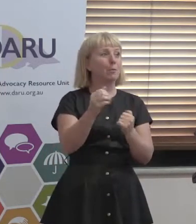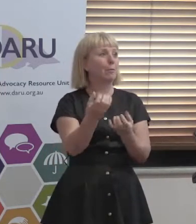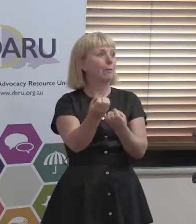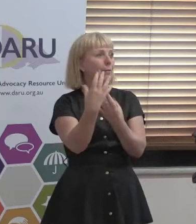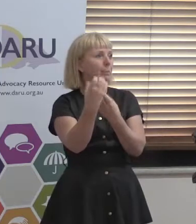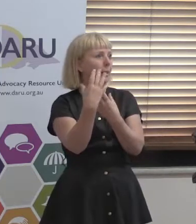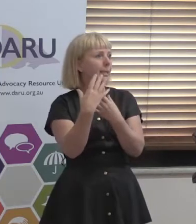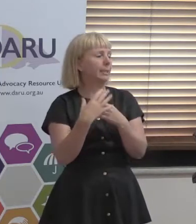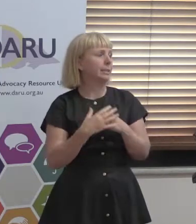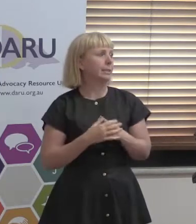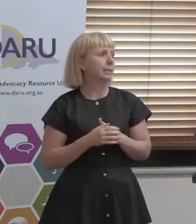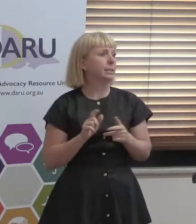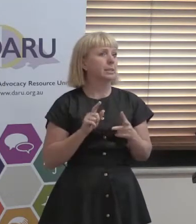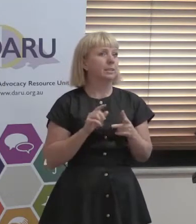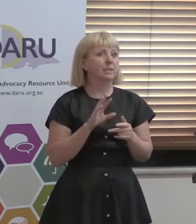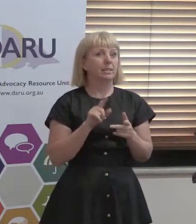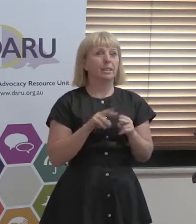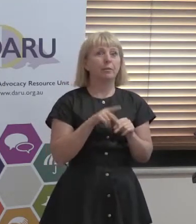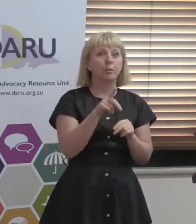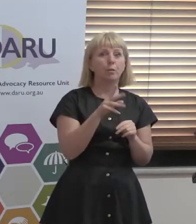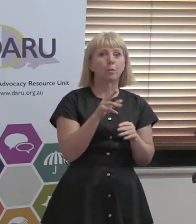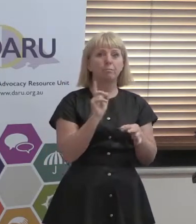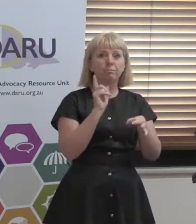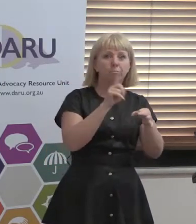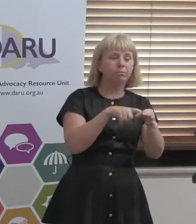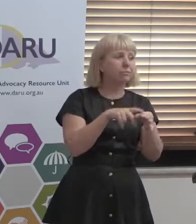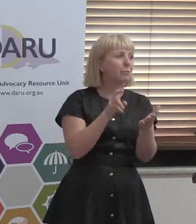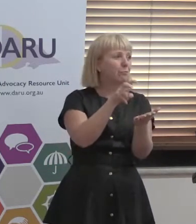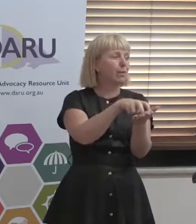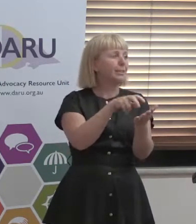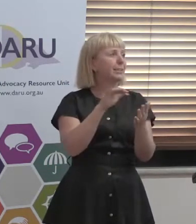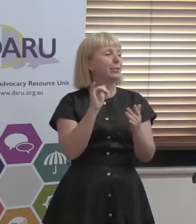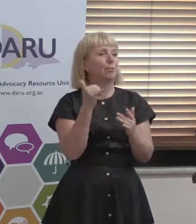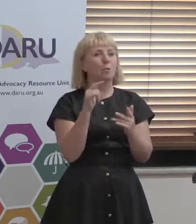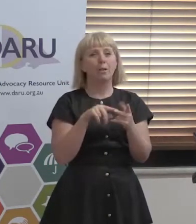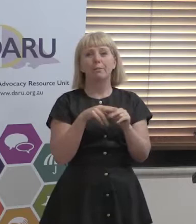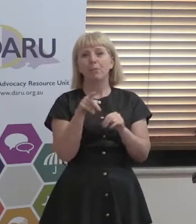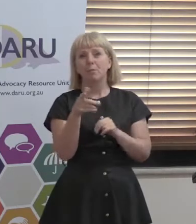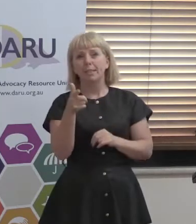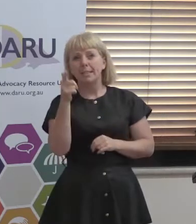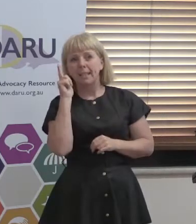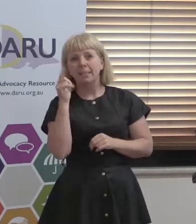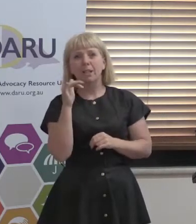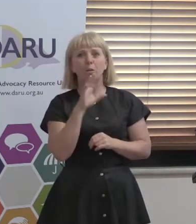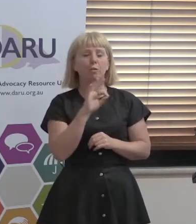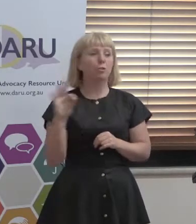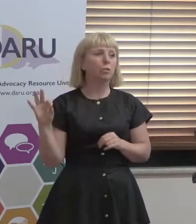from anyone, whether you're a subscriber or a teacher or not.